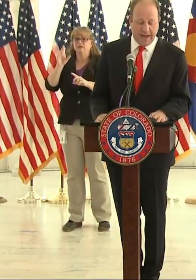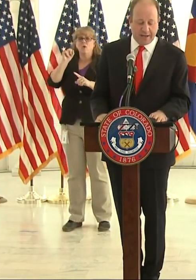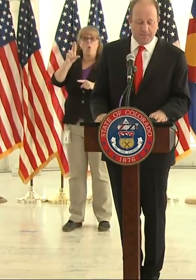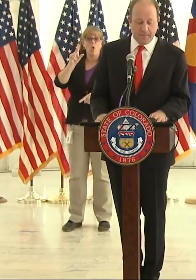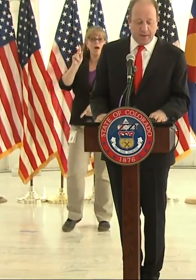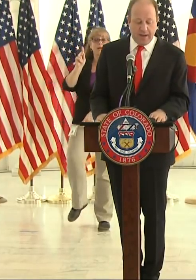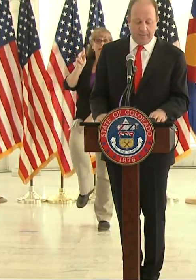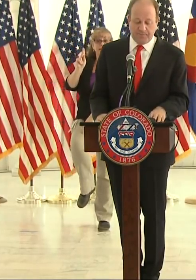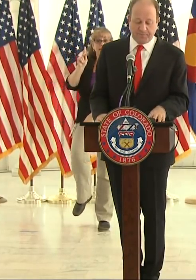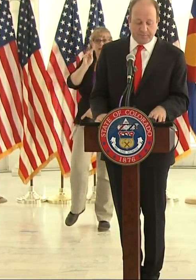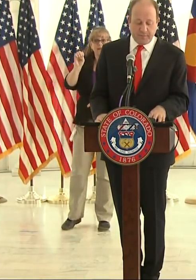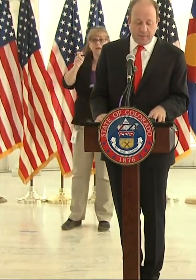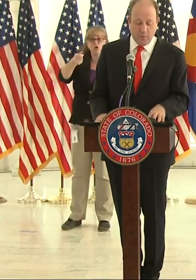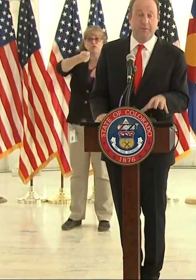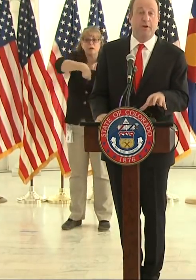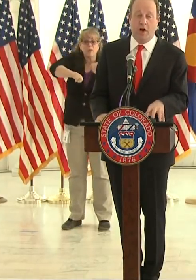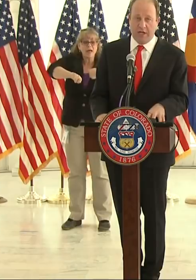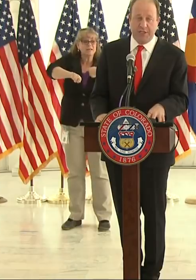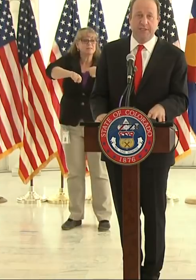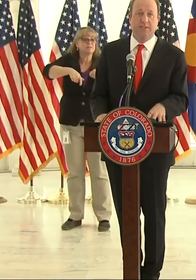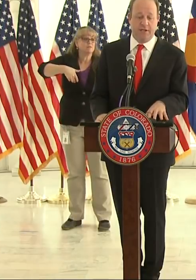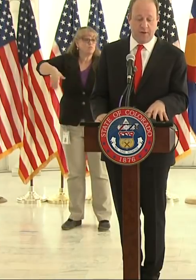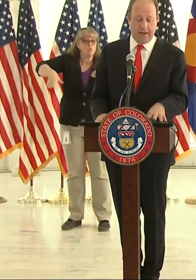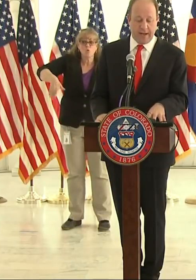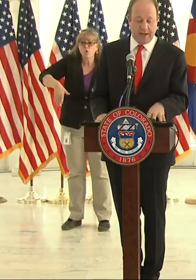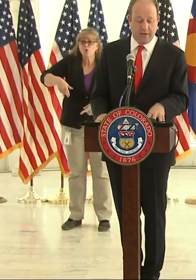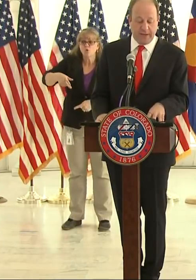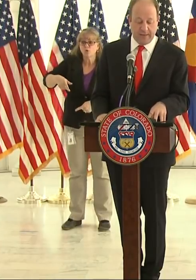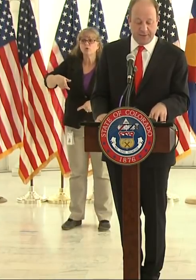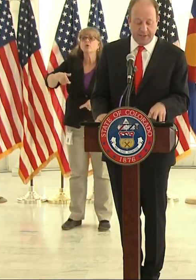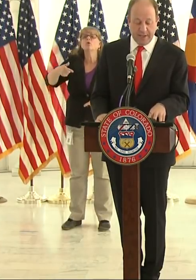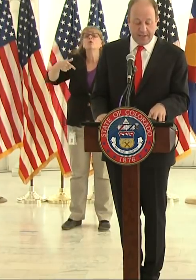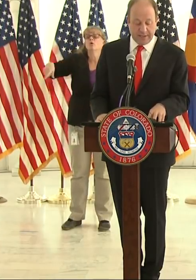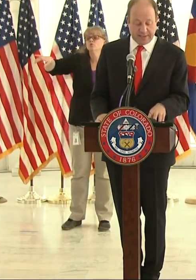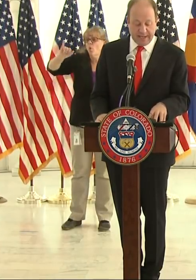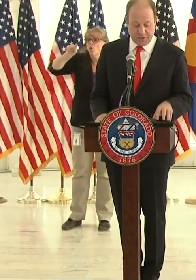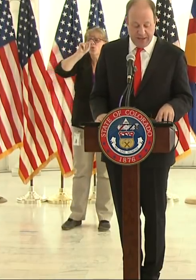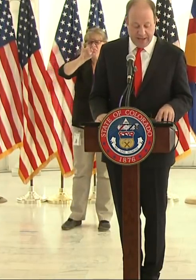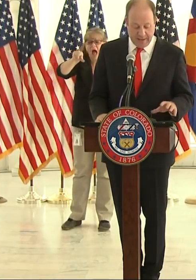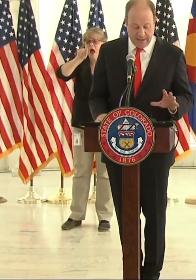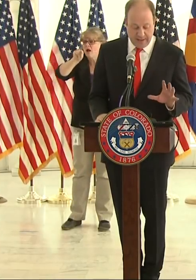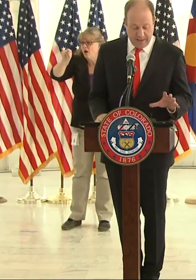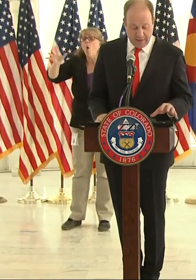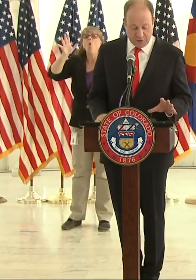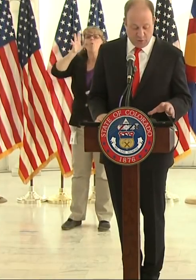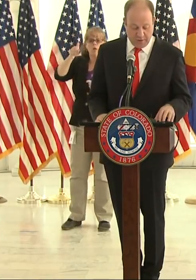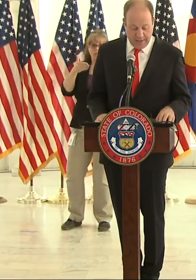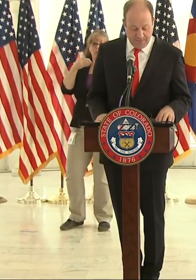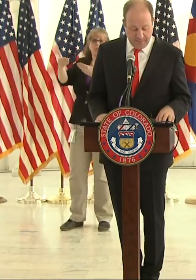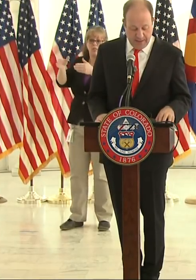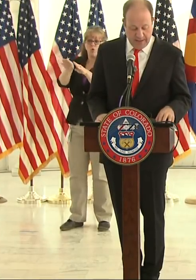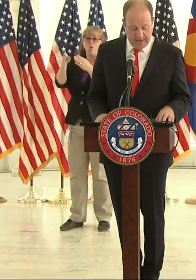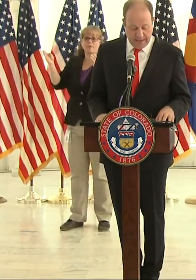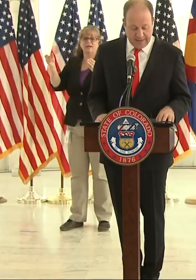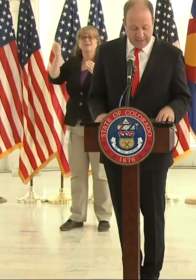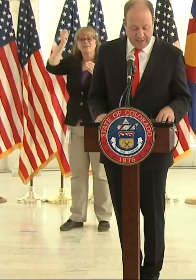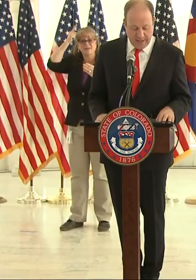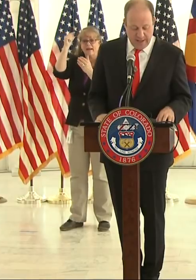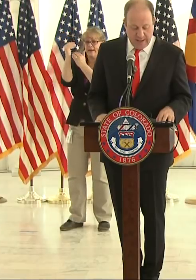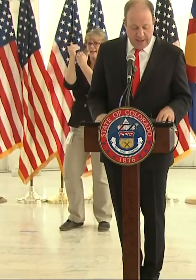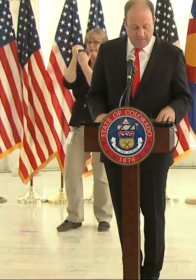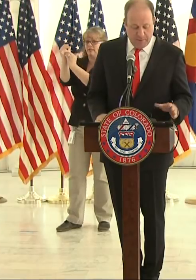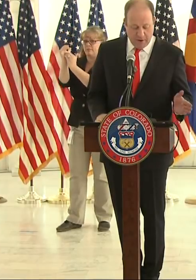coming back. With precautions, you know, and you'll be able to schedule that, you know, shortly and get